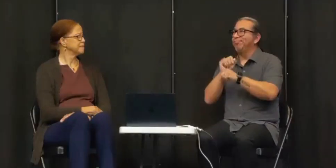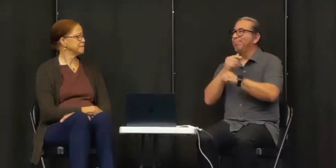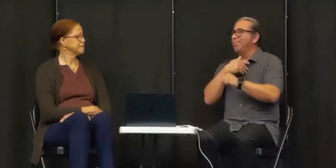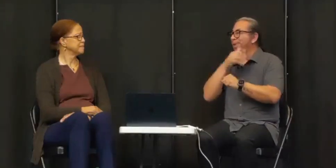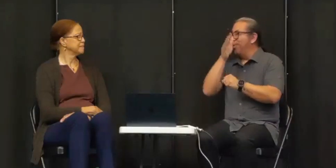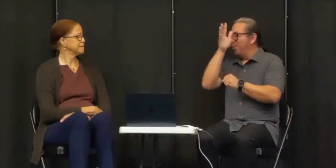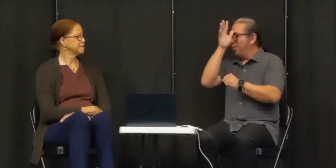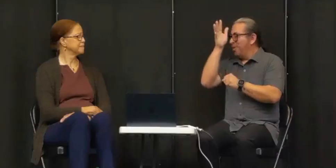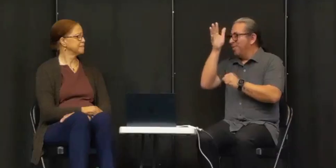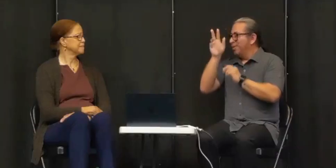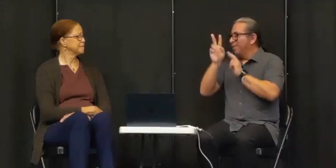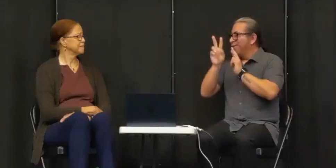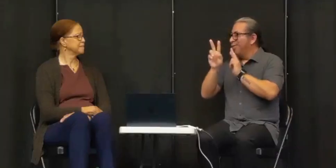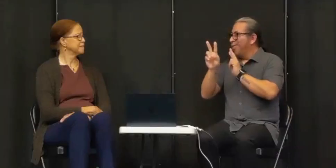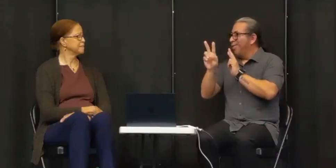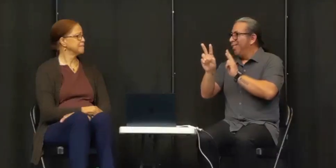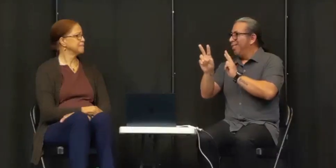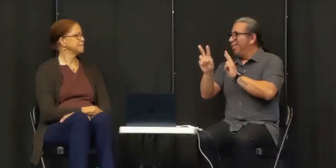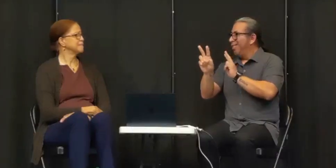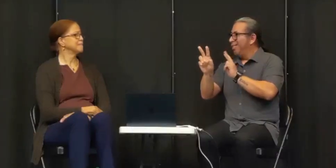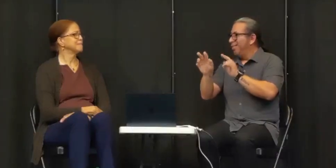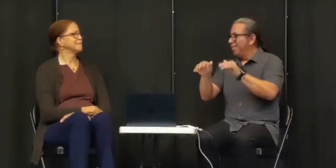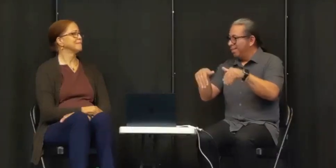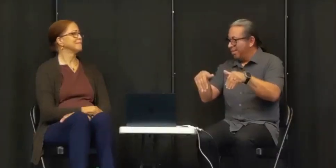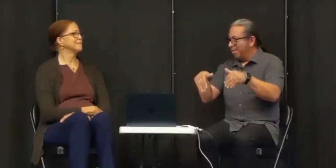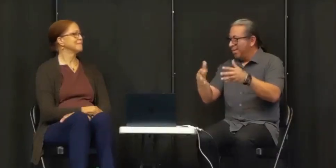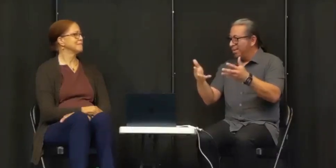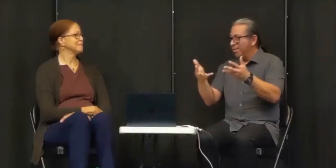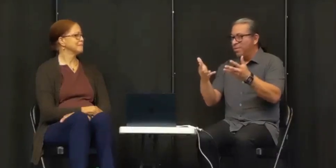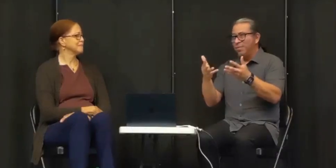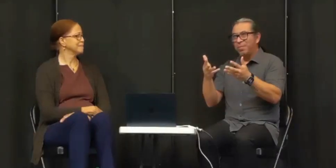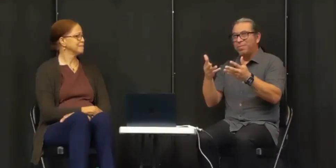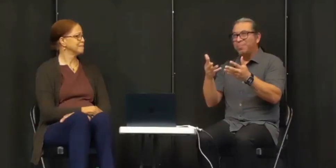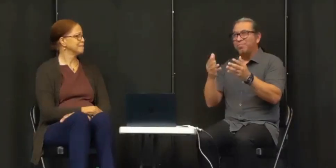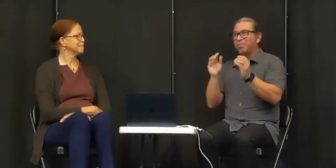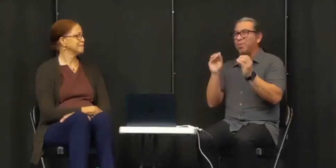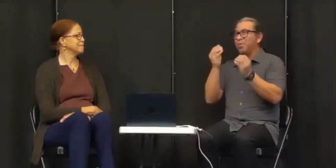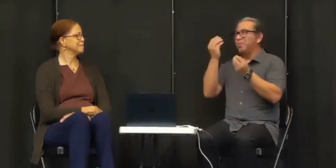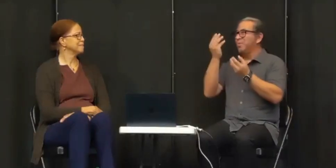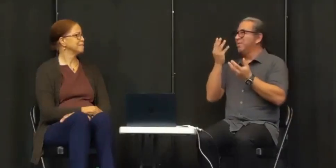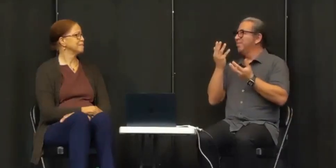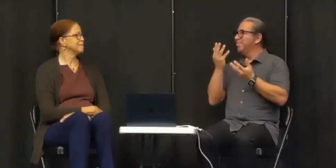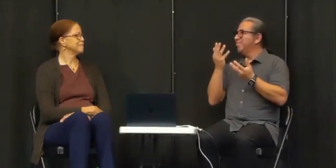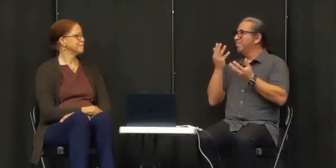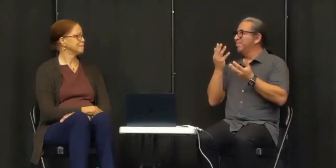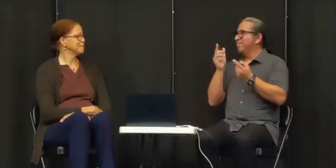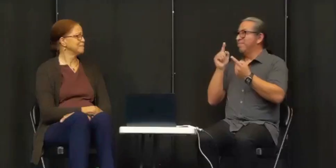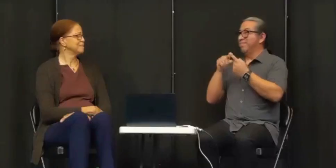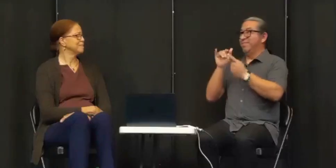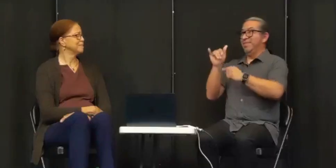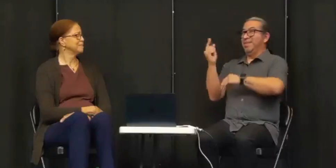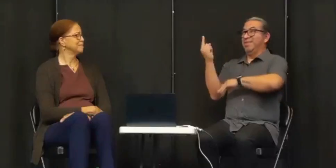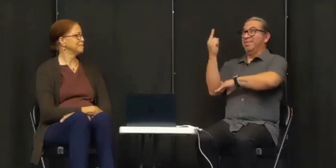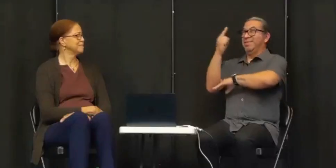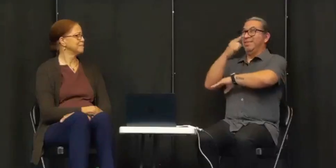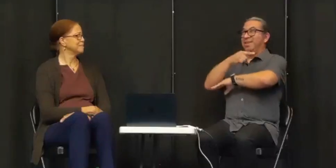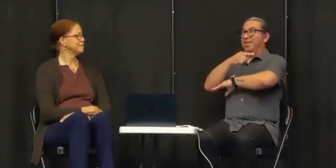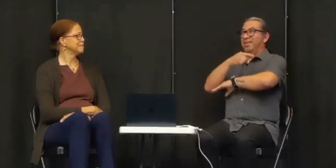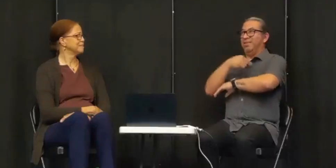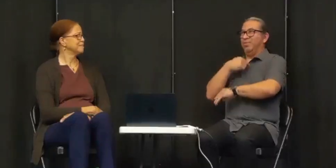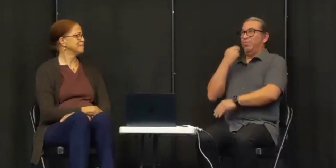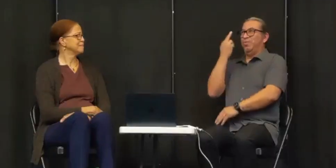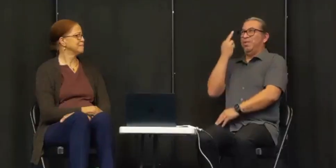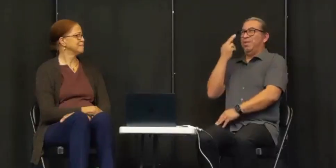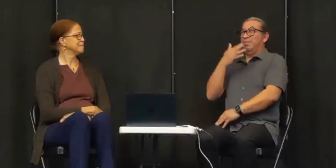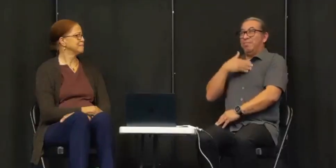days after my grandfather's funeral, I was like, well, no one told me at the time what